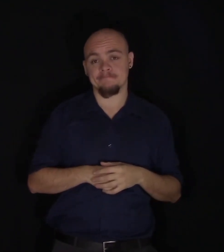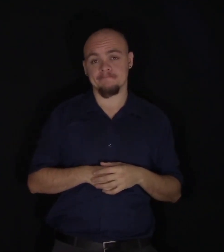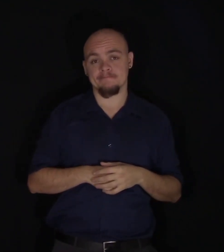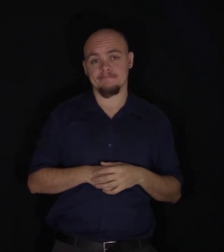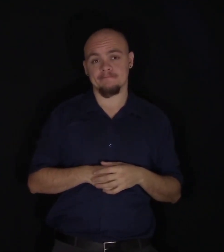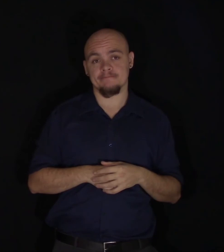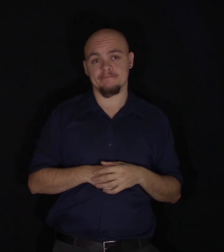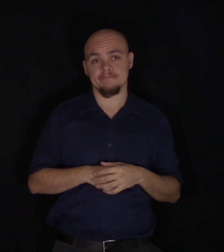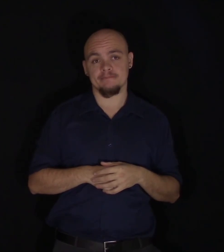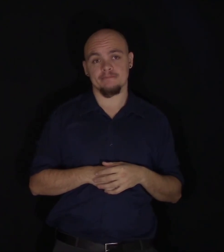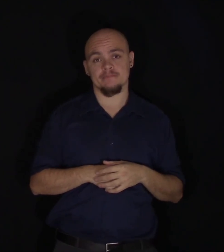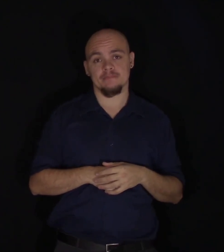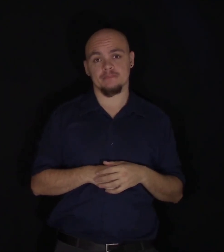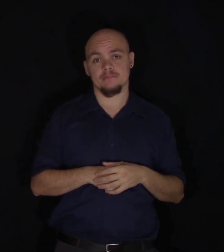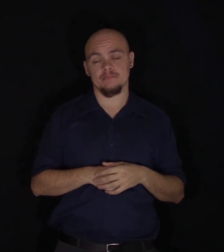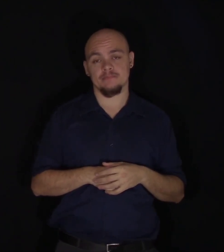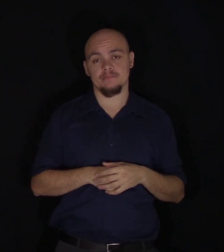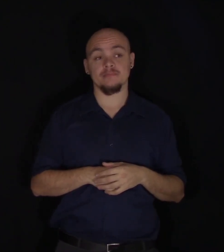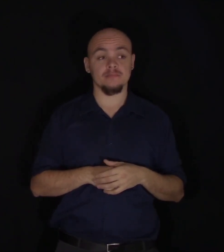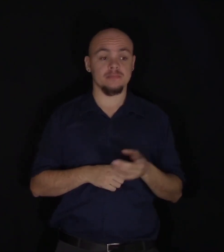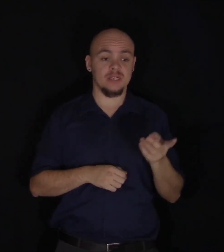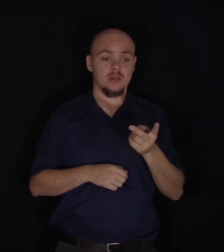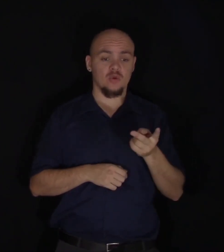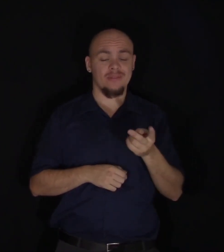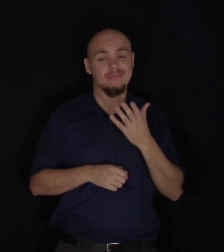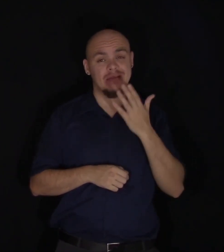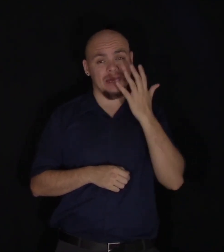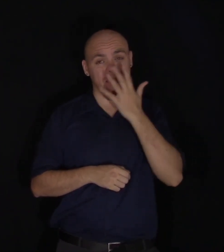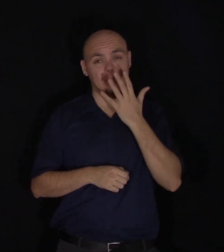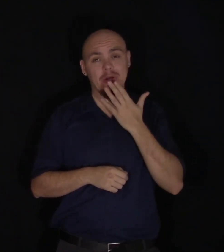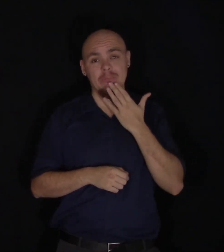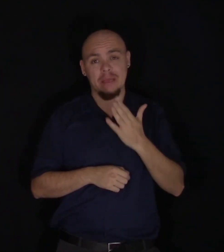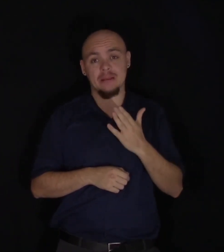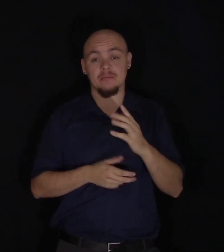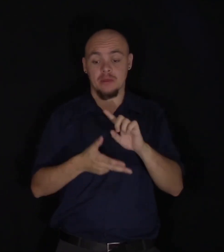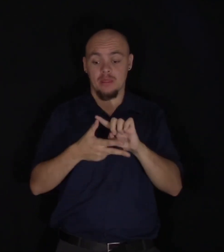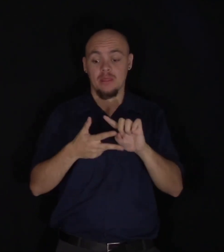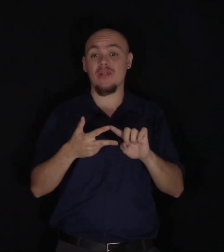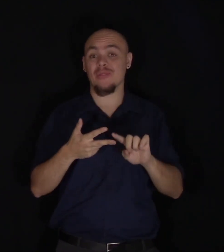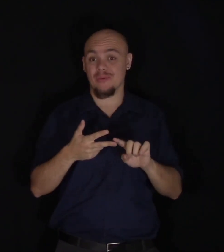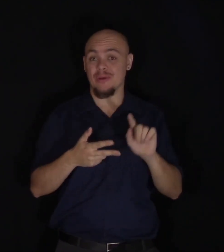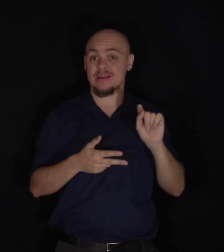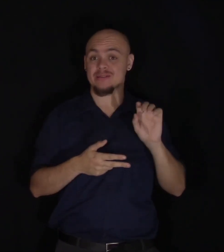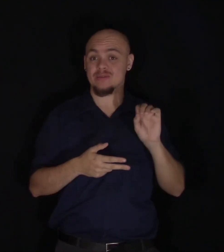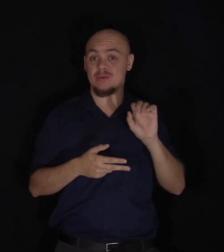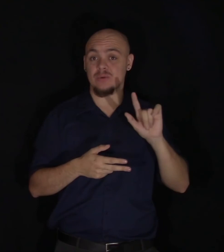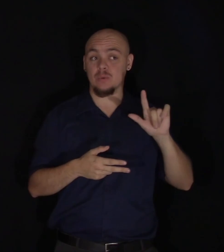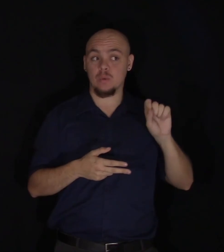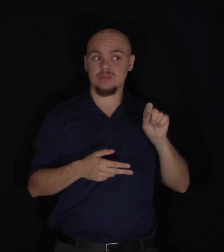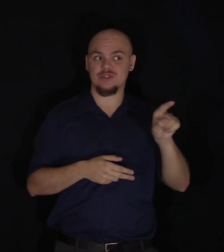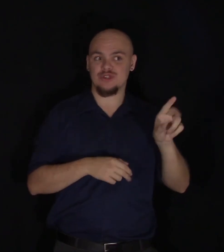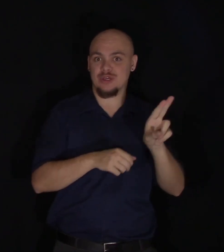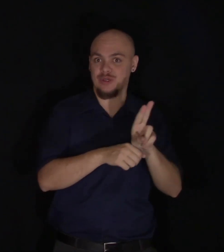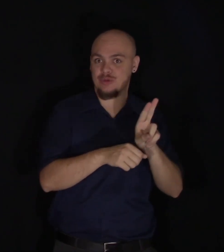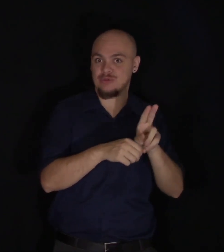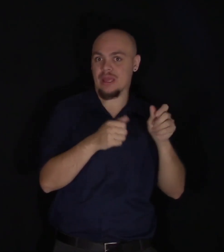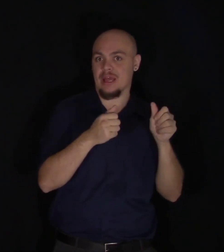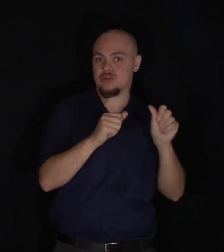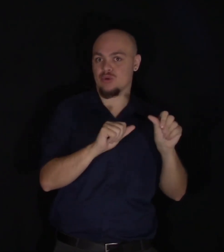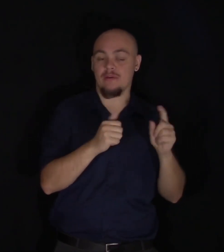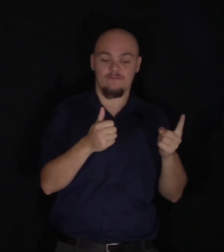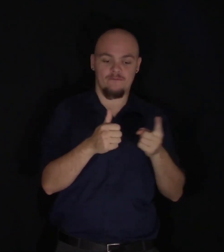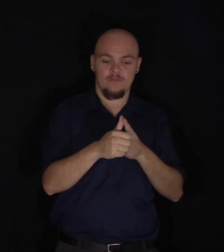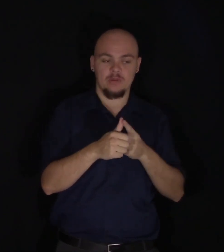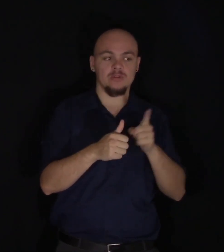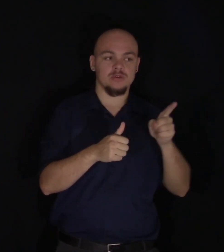Things looked really bad for them. But guess which 3 relationship tools she decided to try?